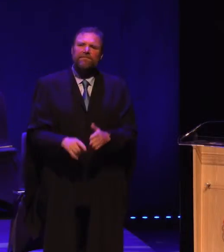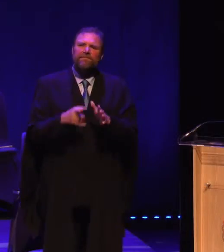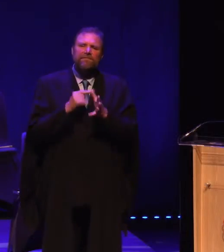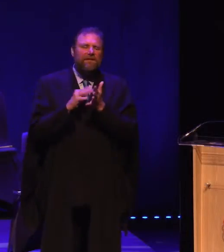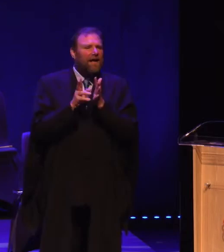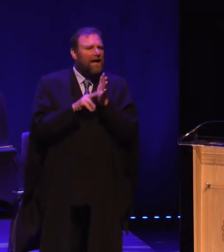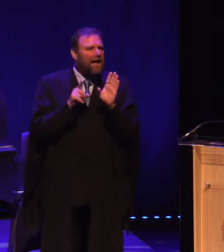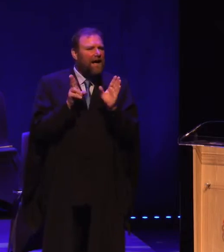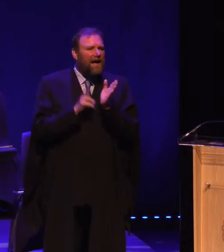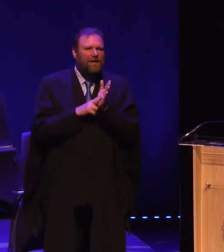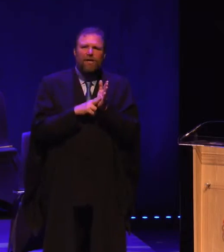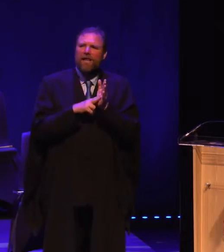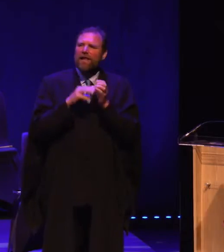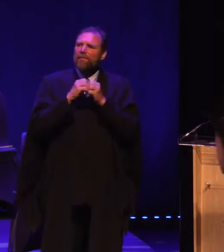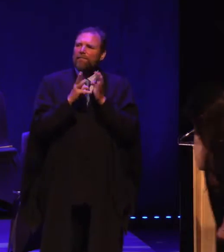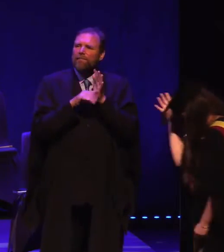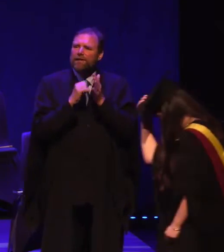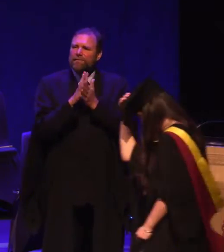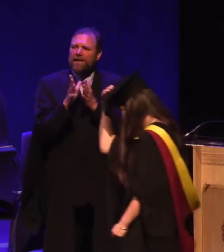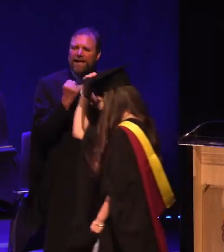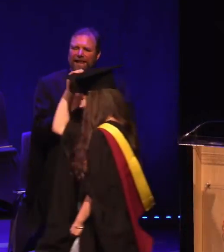Ashlyn Densham Gibbons.